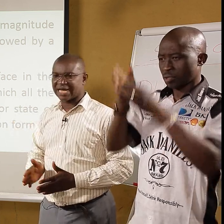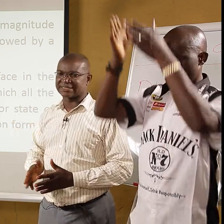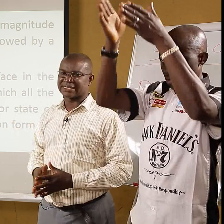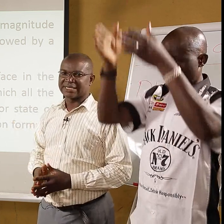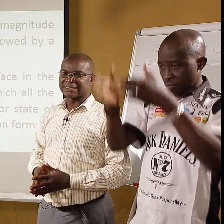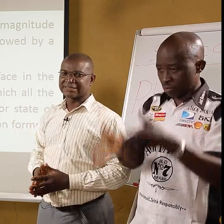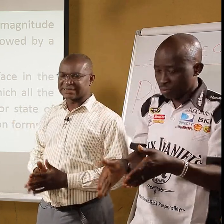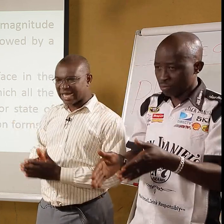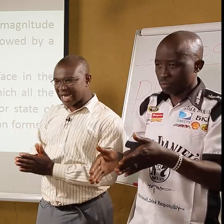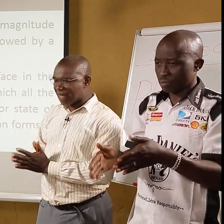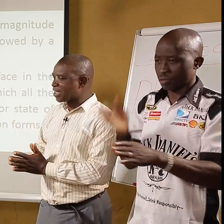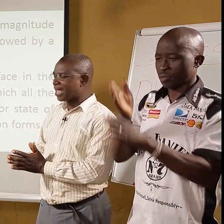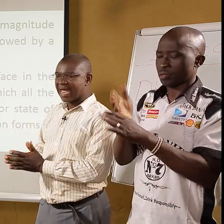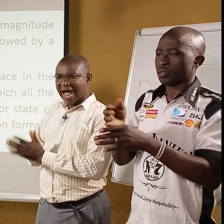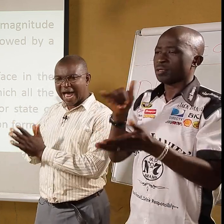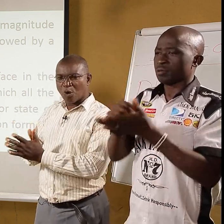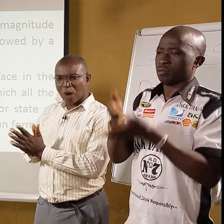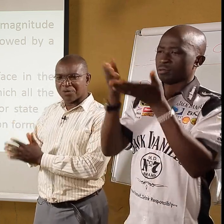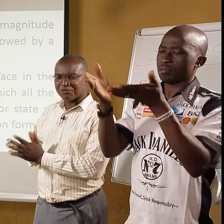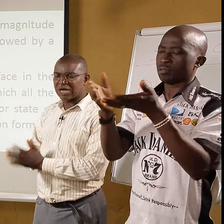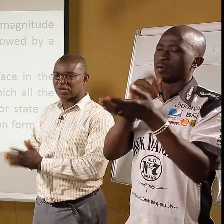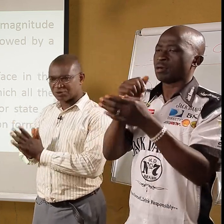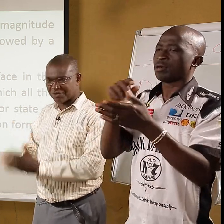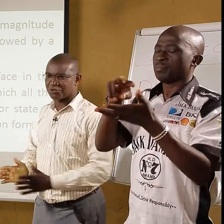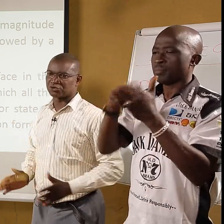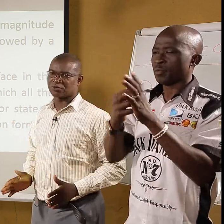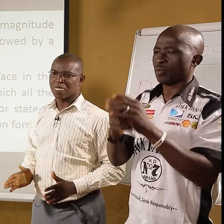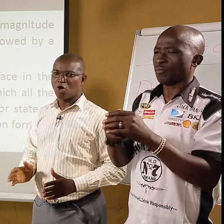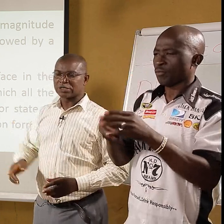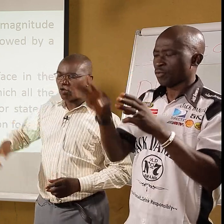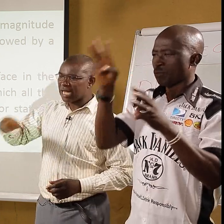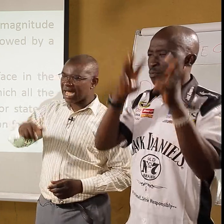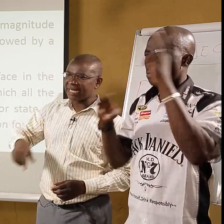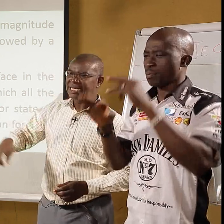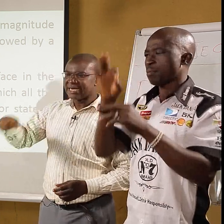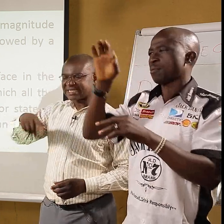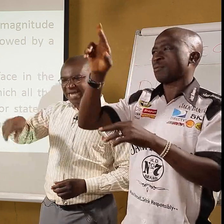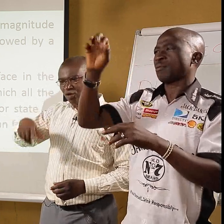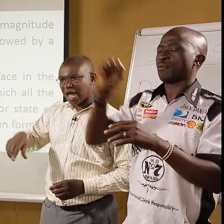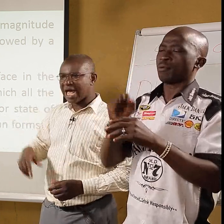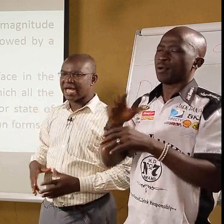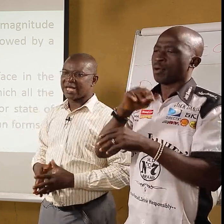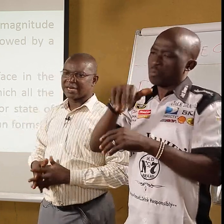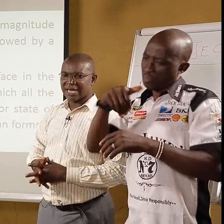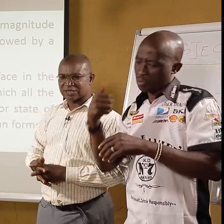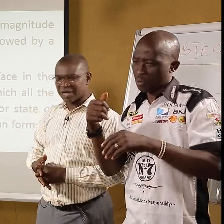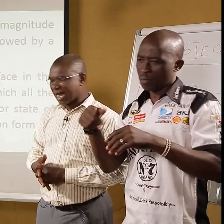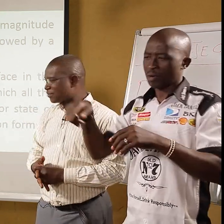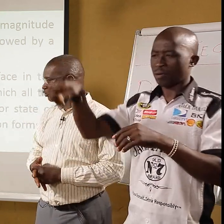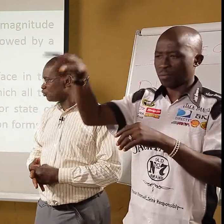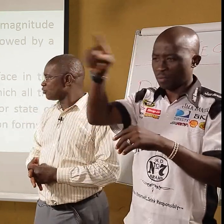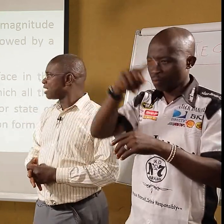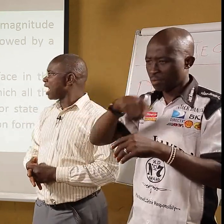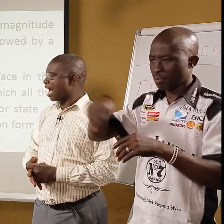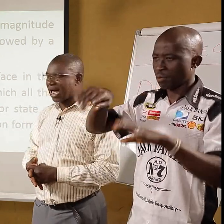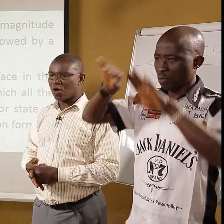straight lines that are there are what we refer to as wavefront. On the other hand, the circular lines we have